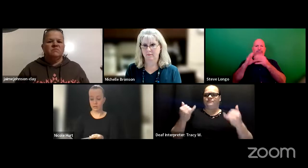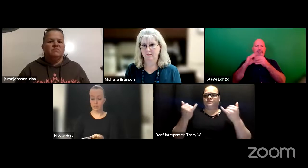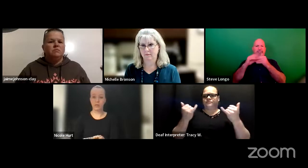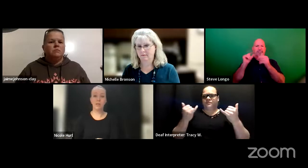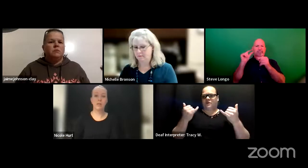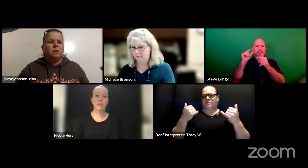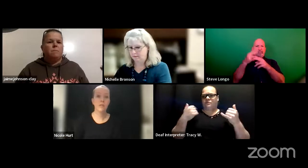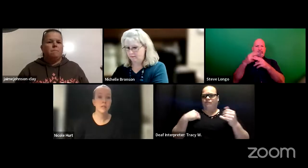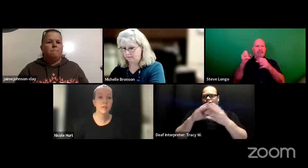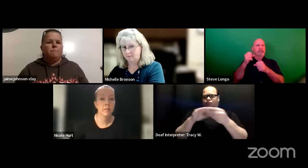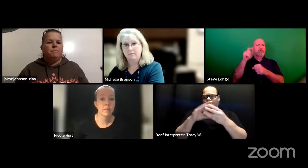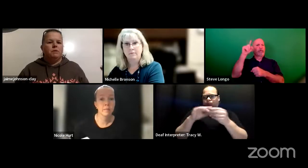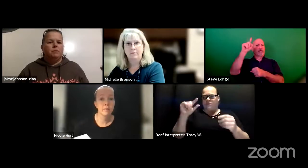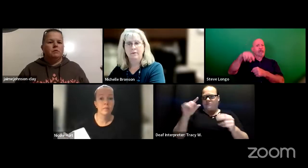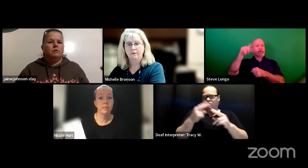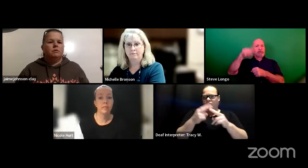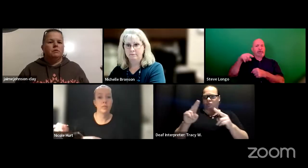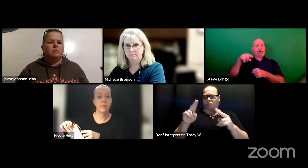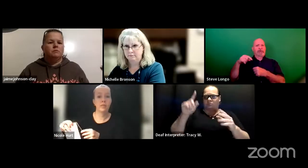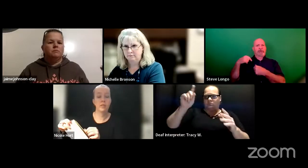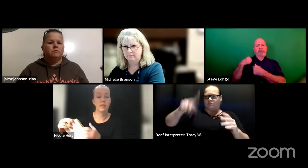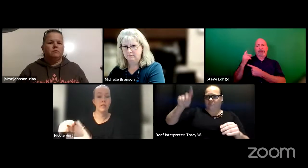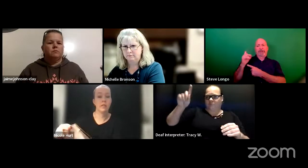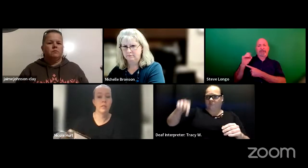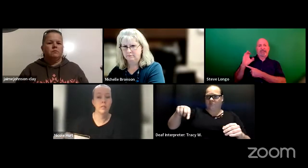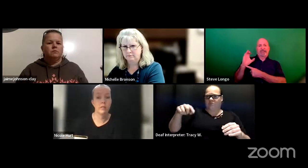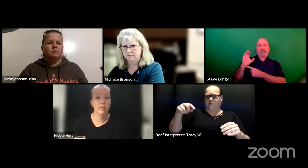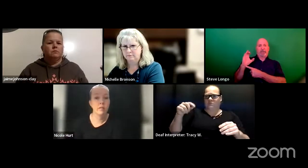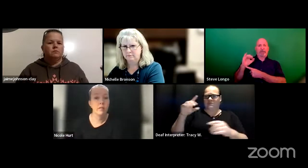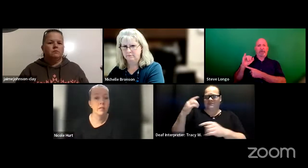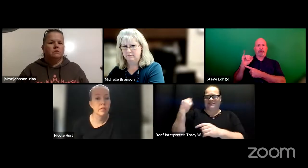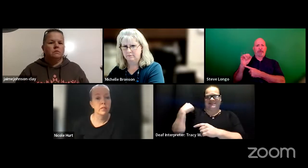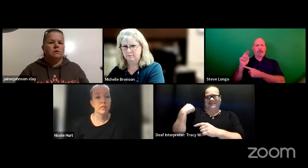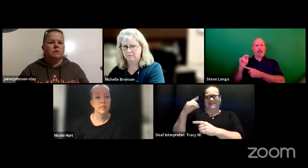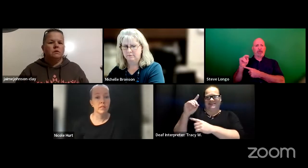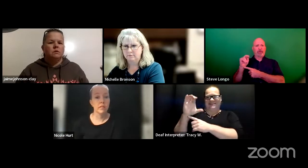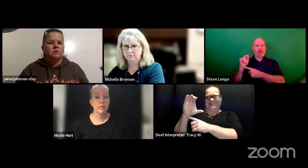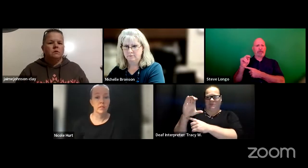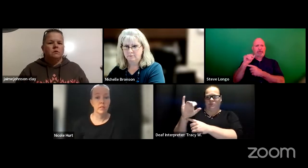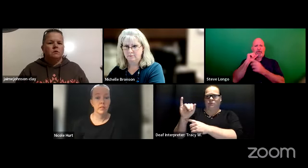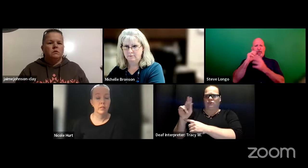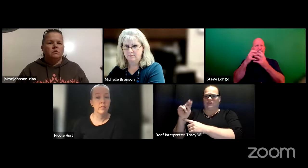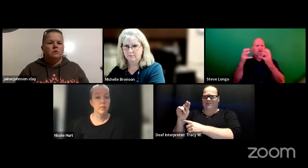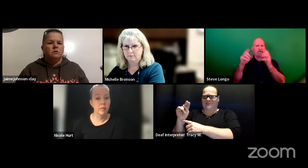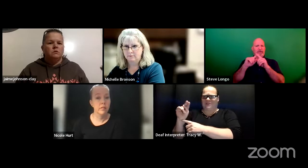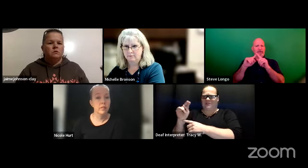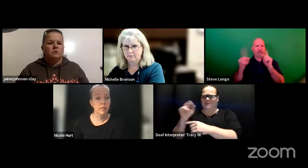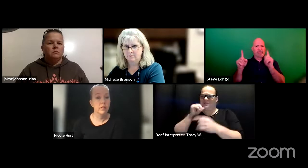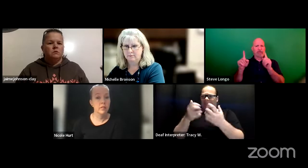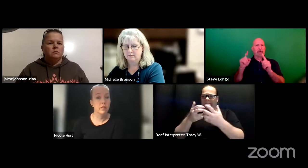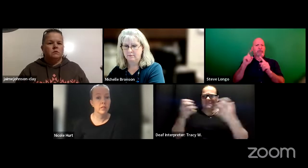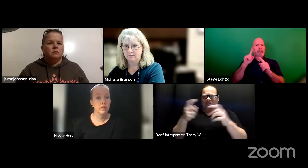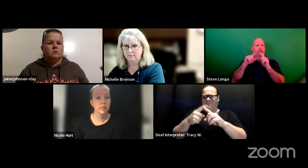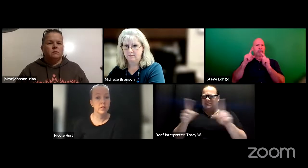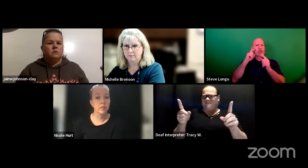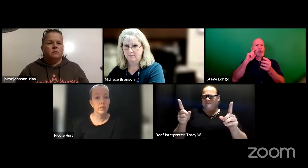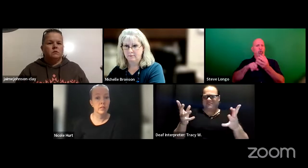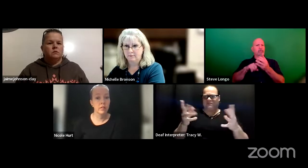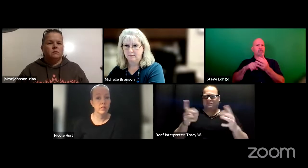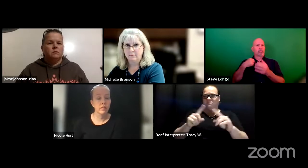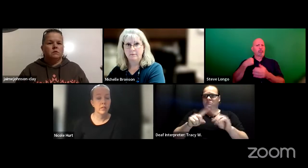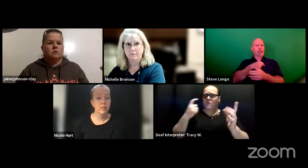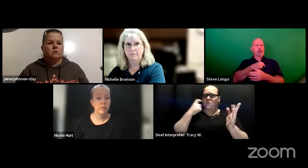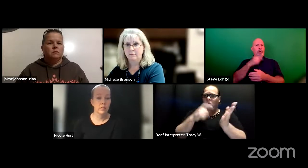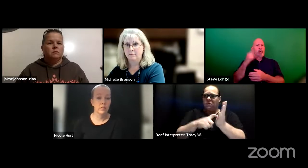Okay. Returning to our screen, as you look at this financial report, there was not much